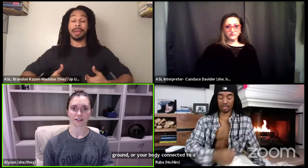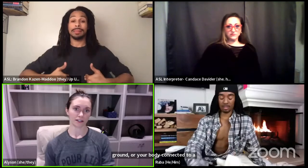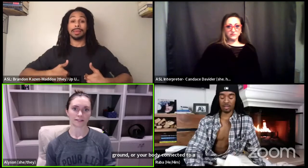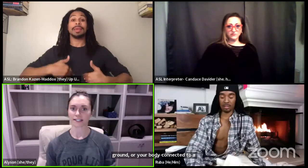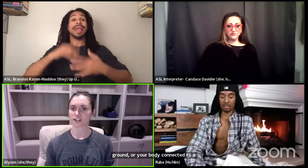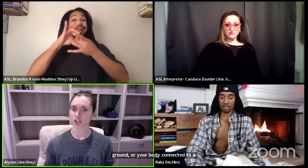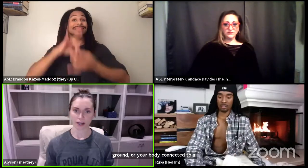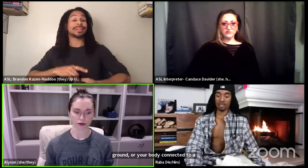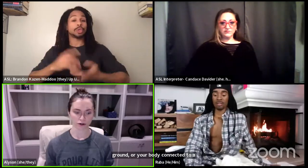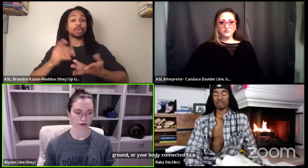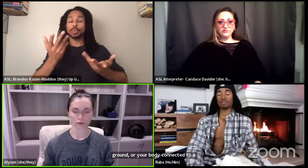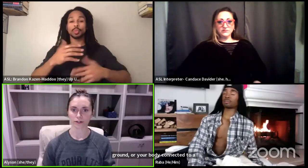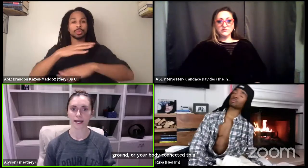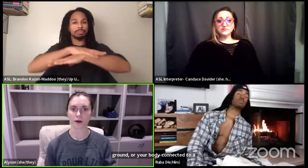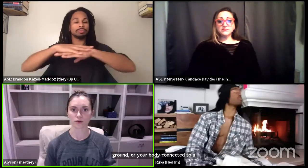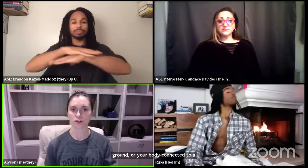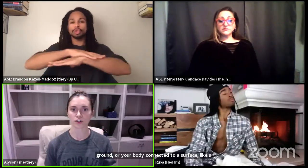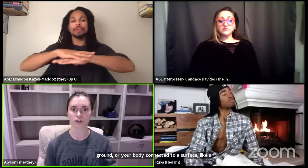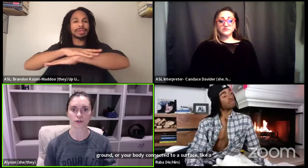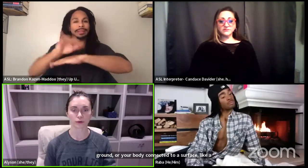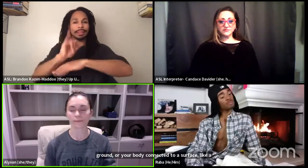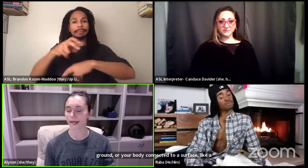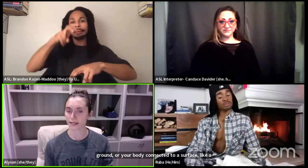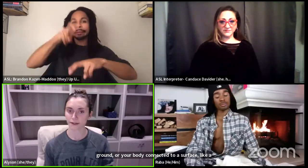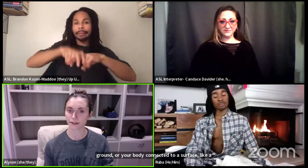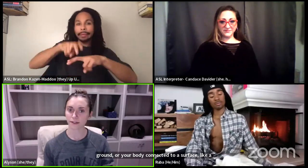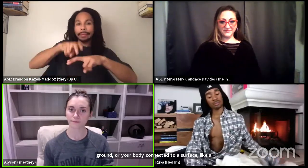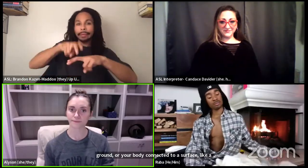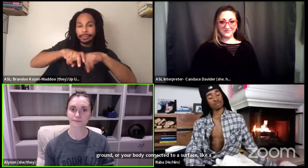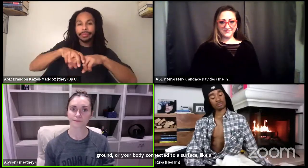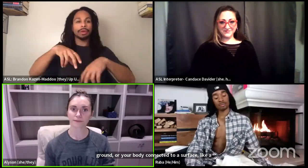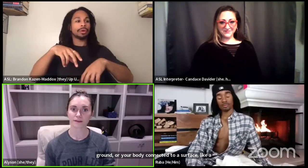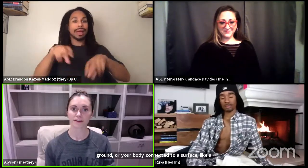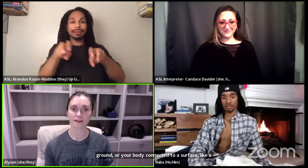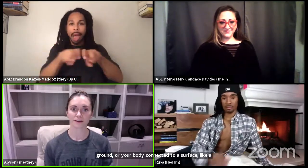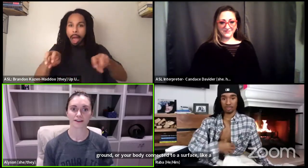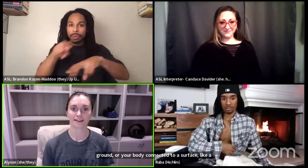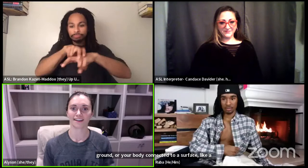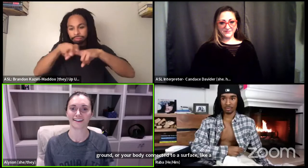surface like a chair or couch or bed.